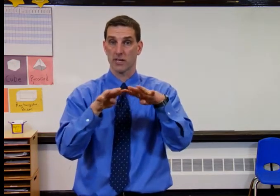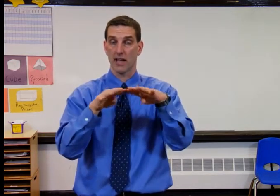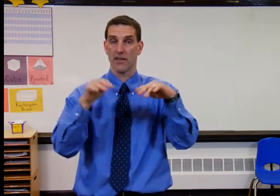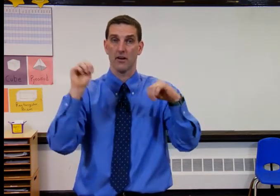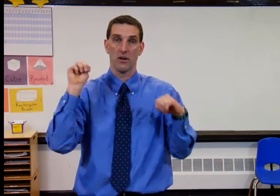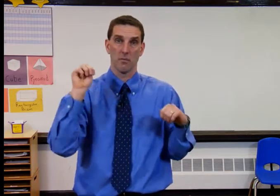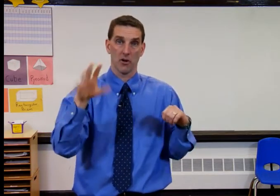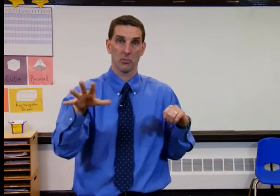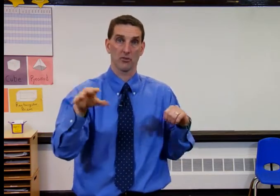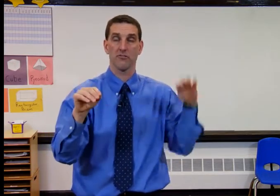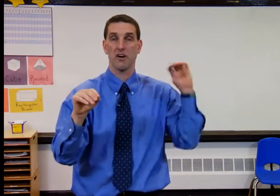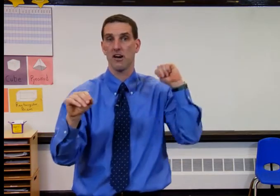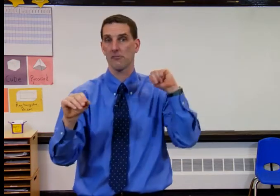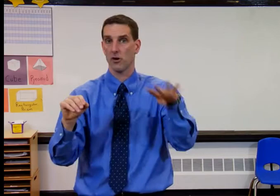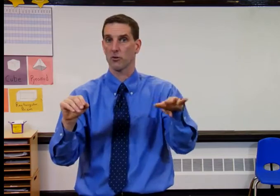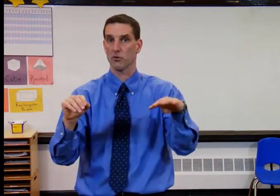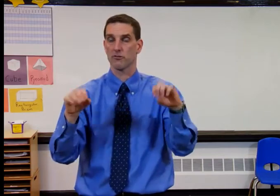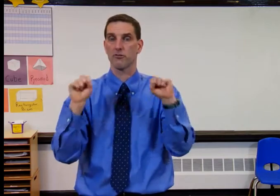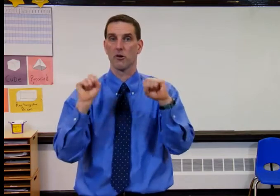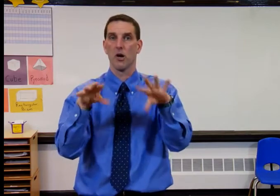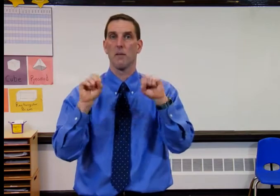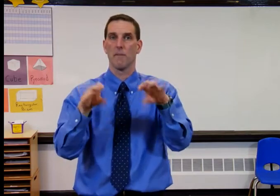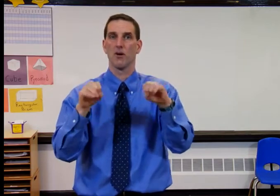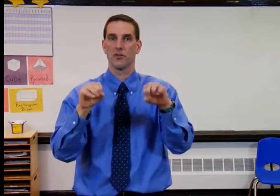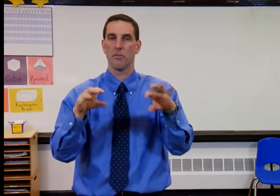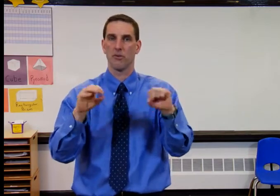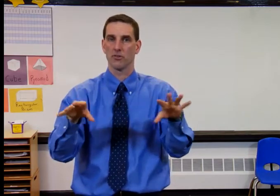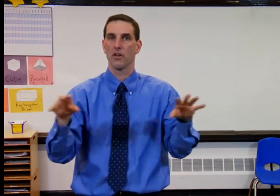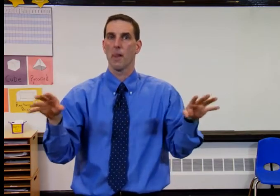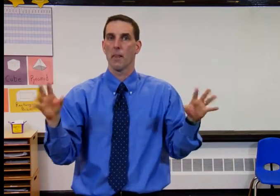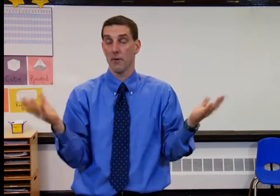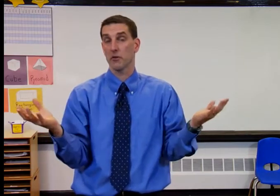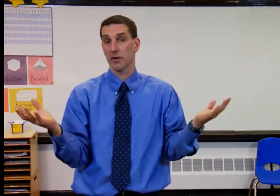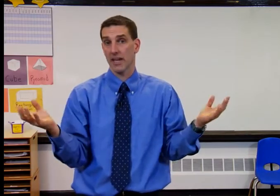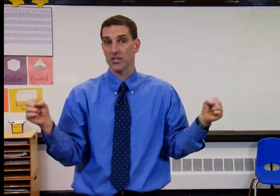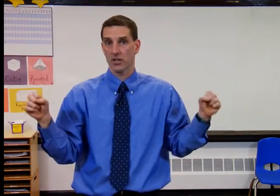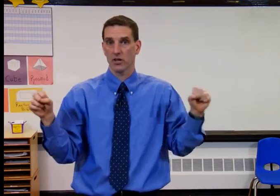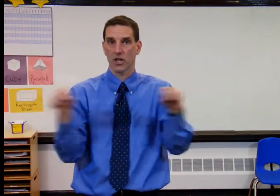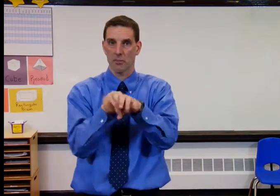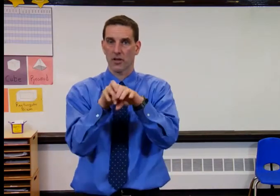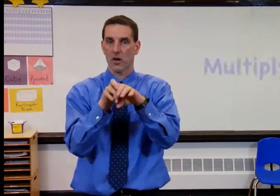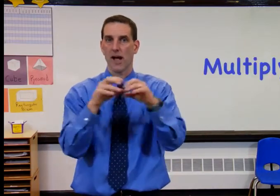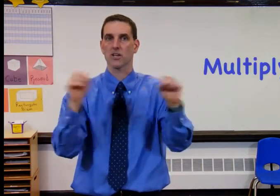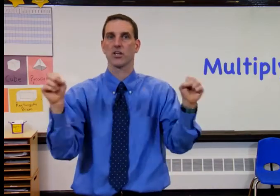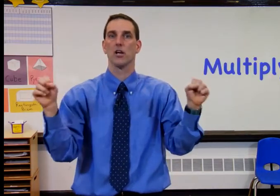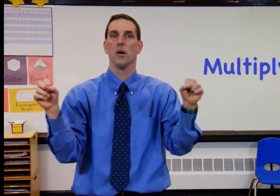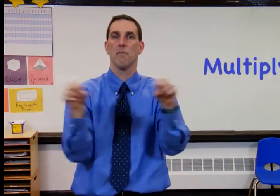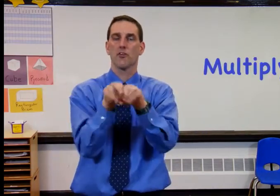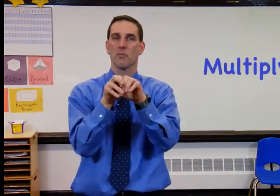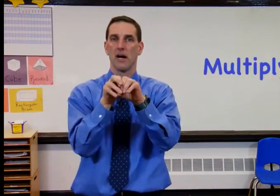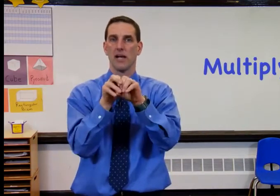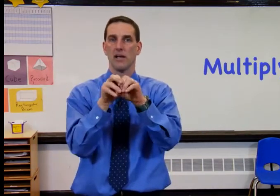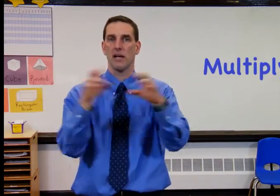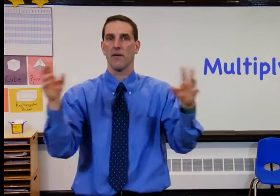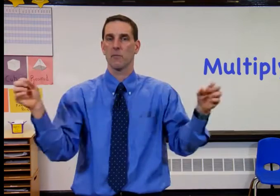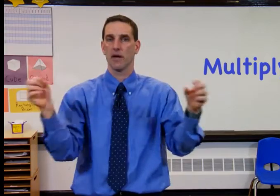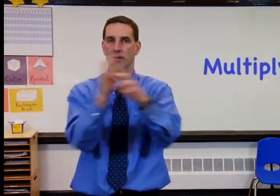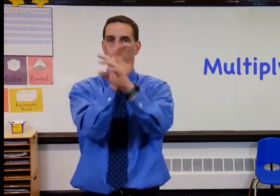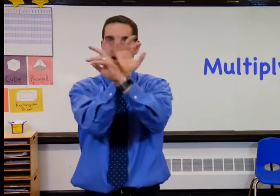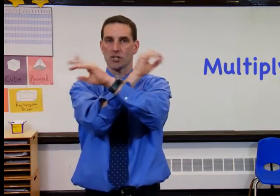together. Multiples of 5, multiples of 4, multiples. Multiplication could come with a crashing, multiply, and we might even crash over